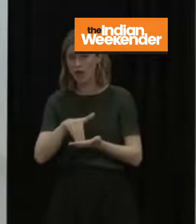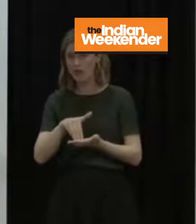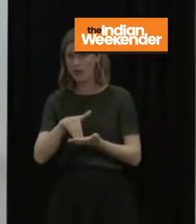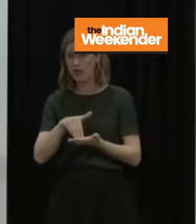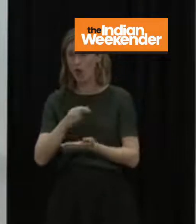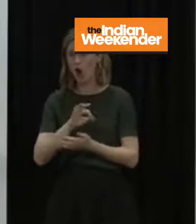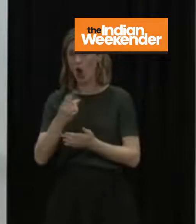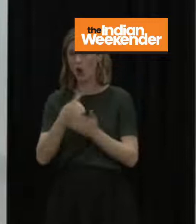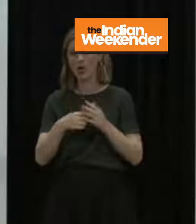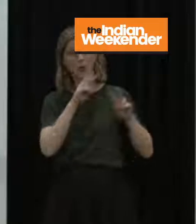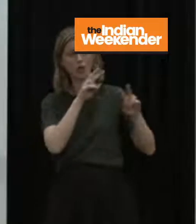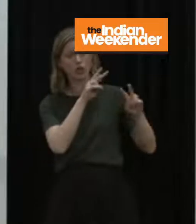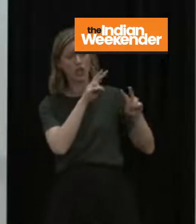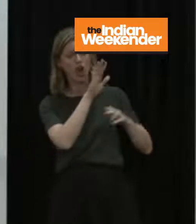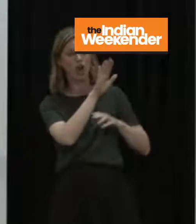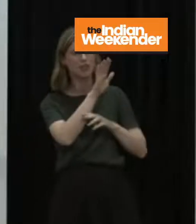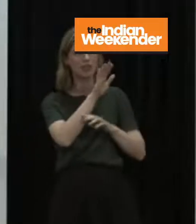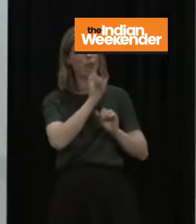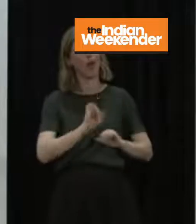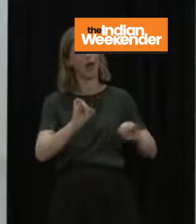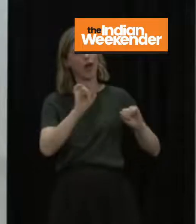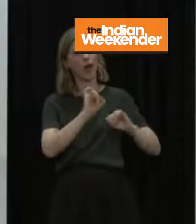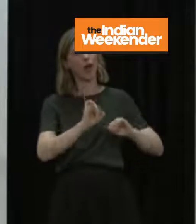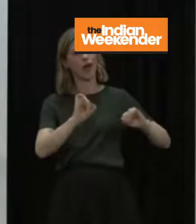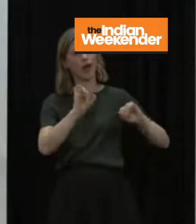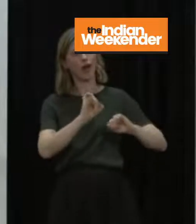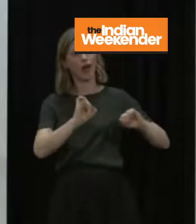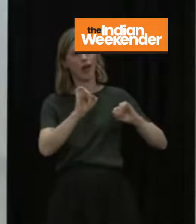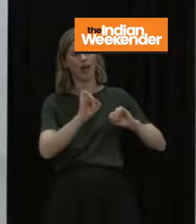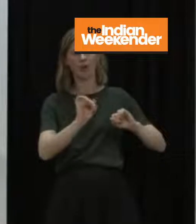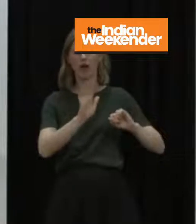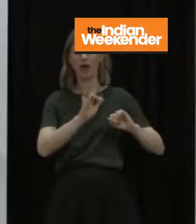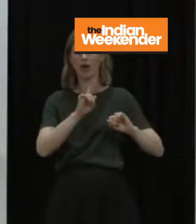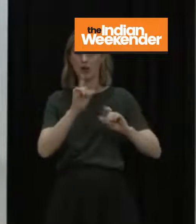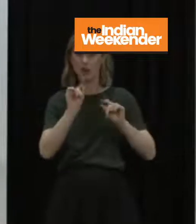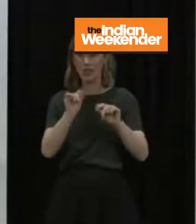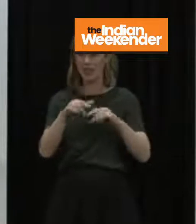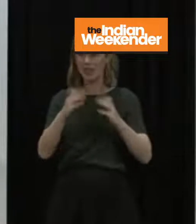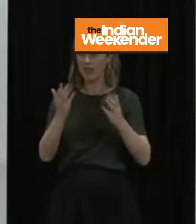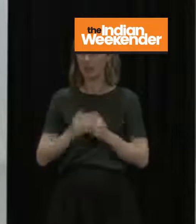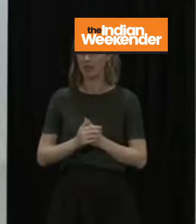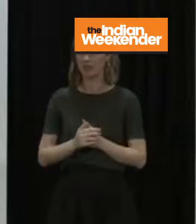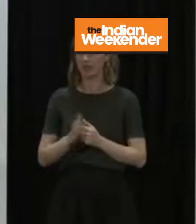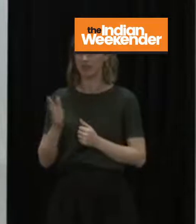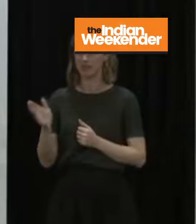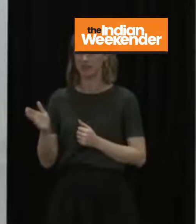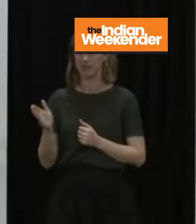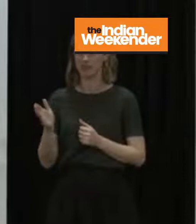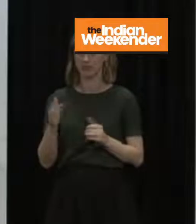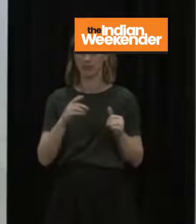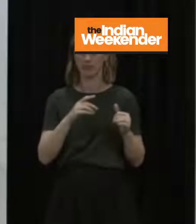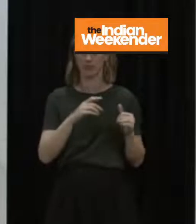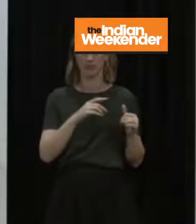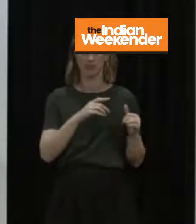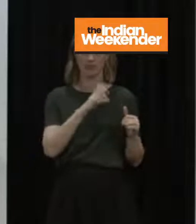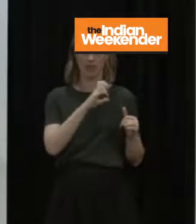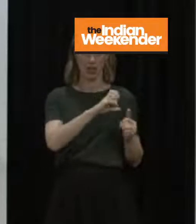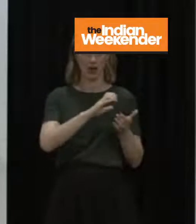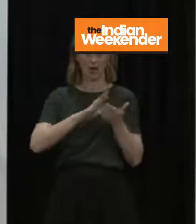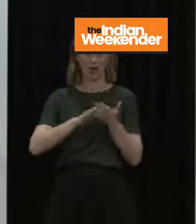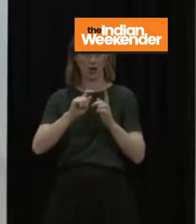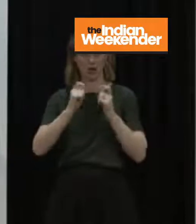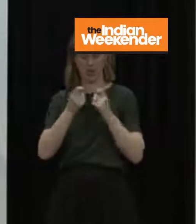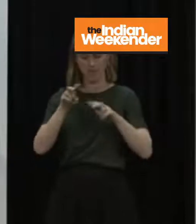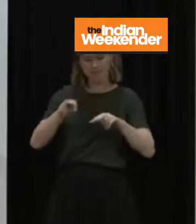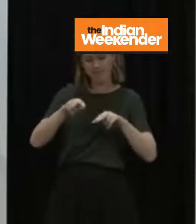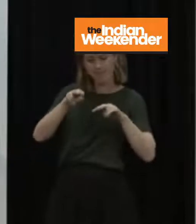watching what happens overseas and waiting what comes out of this meeting? Again, Dr. McElnay and her team closely monitor